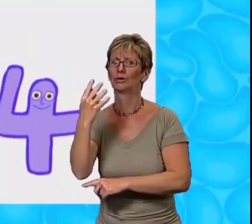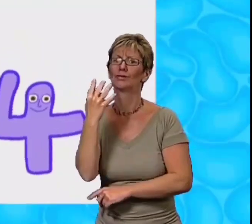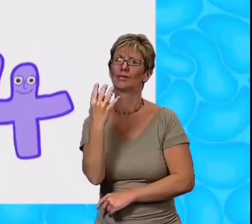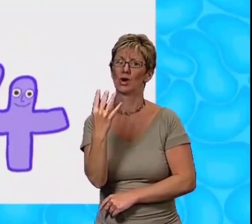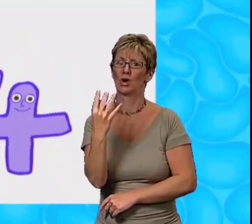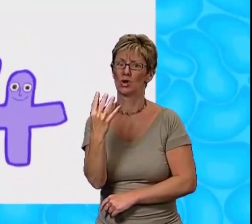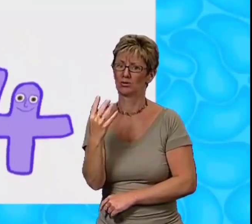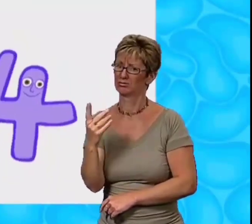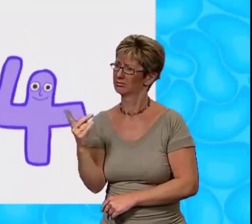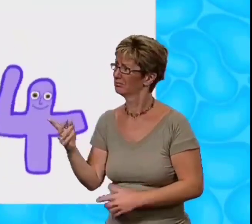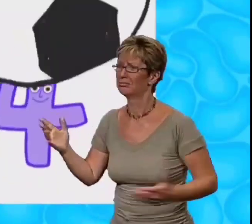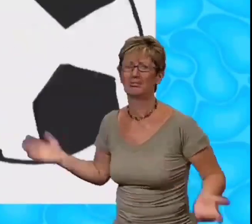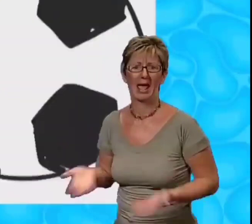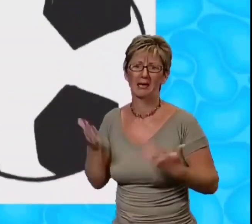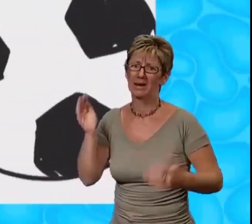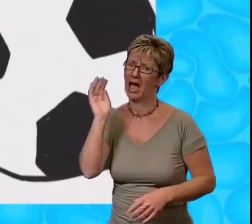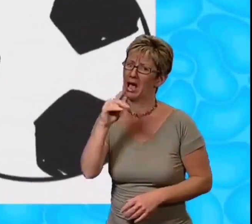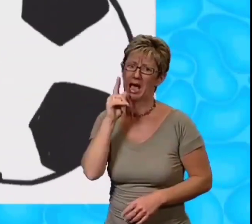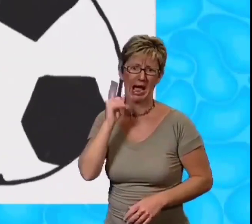in the playground.